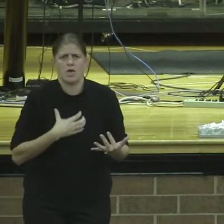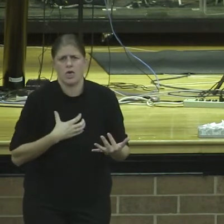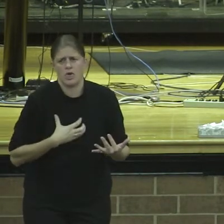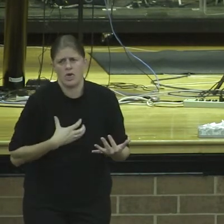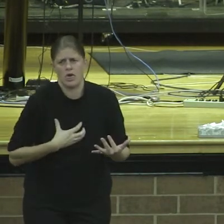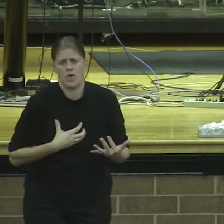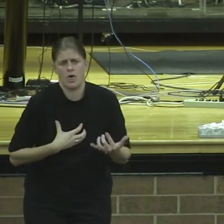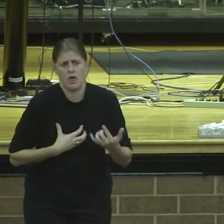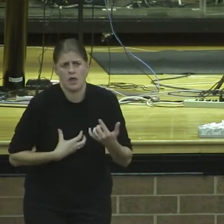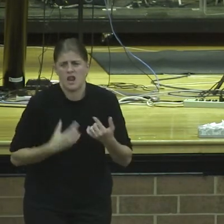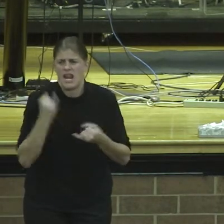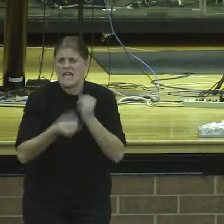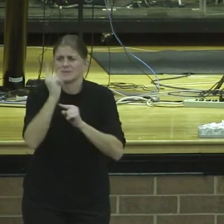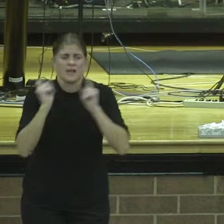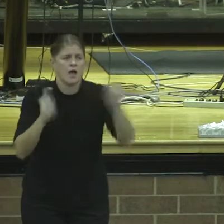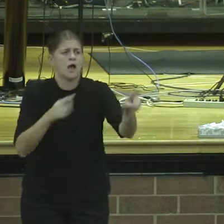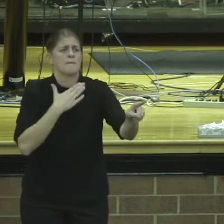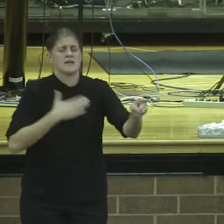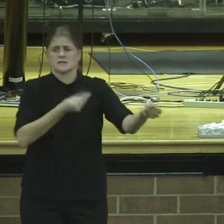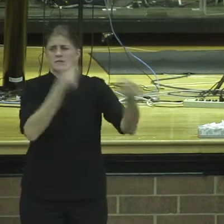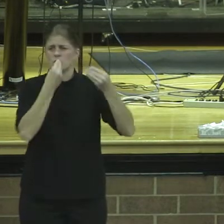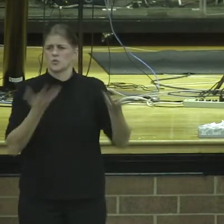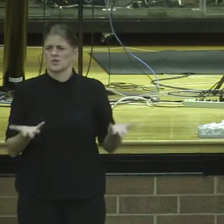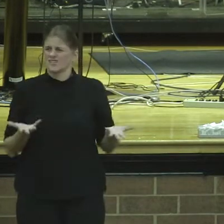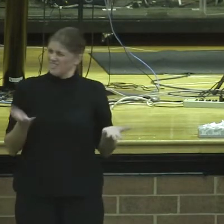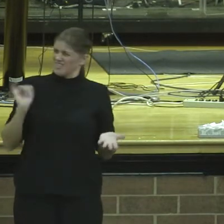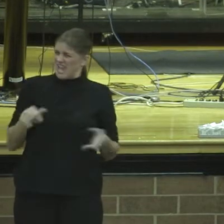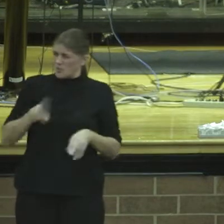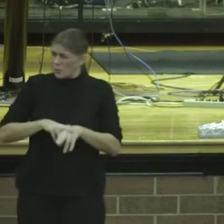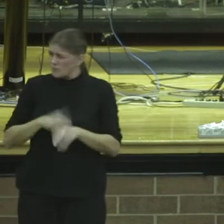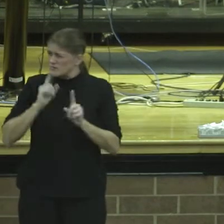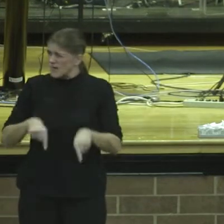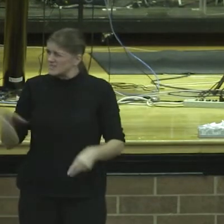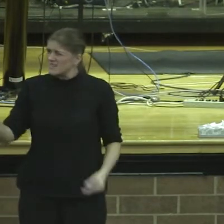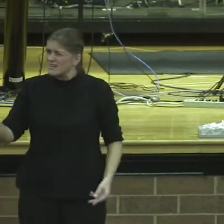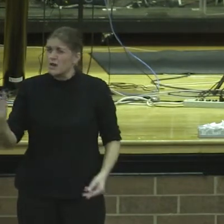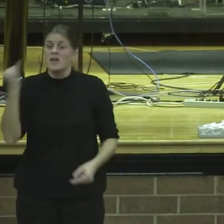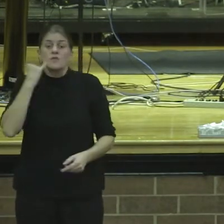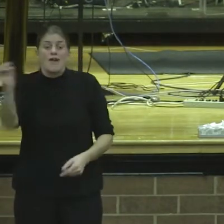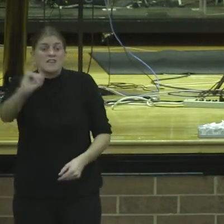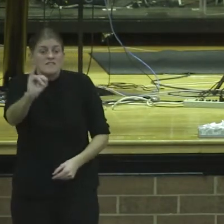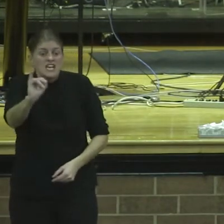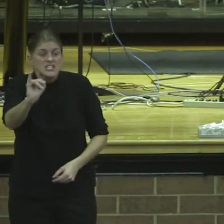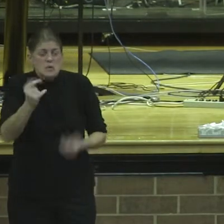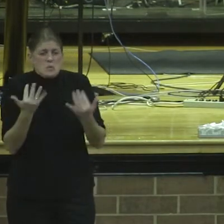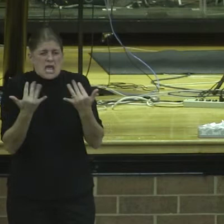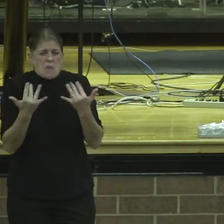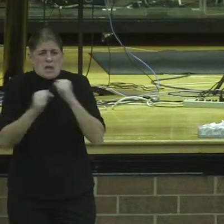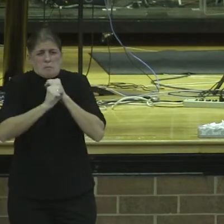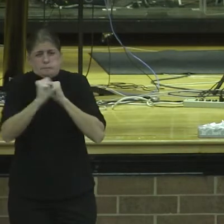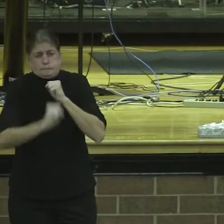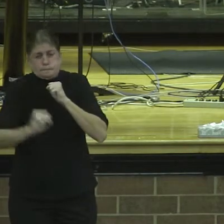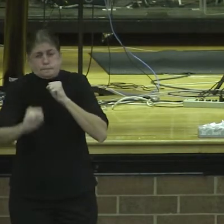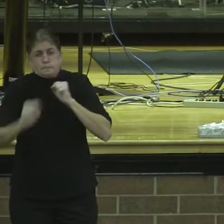food. Or it's like having an infection, and waiting and waiting and waiting to go to the doctor until you've got to crawl to the